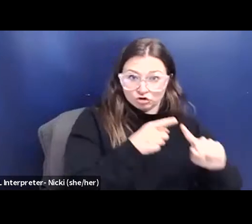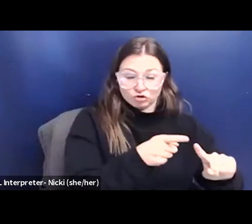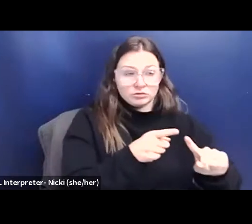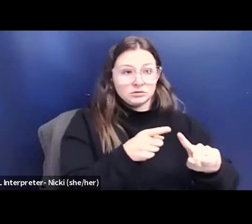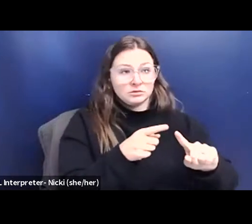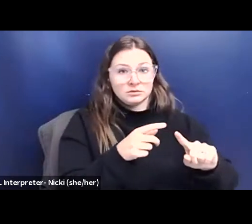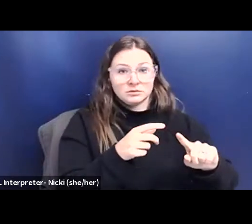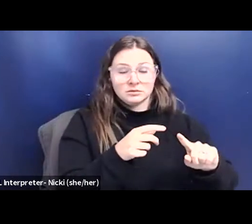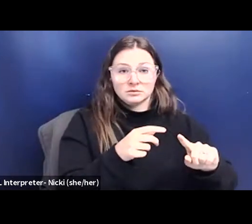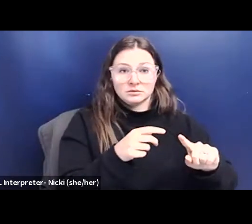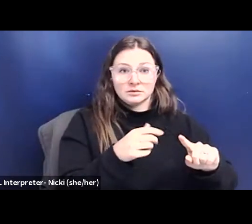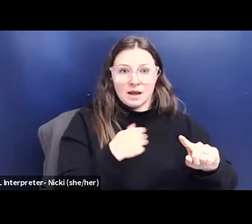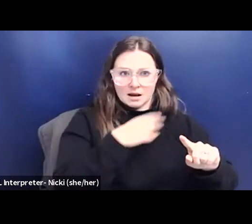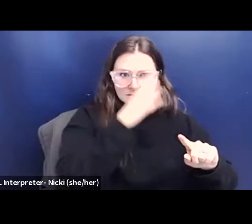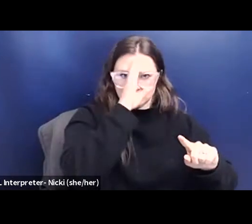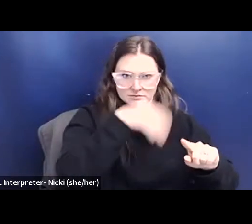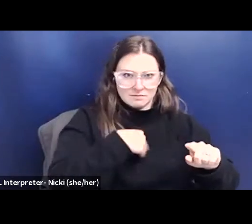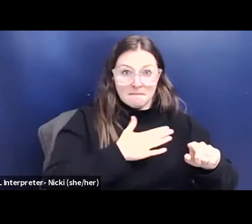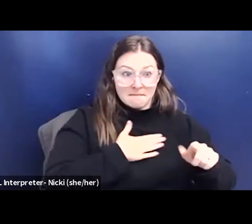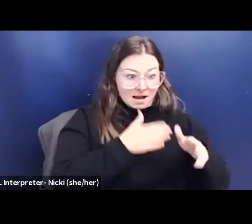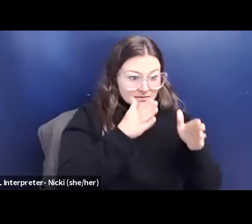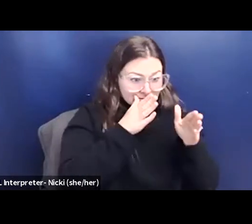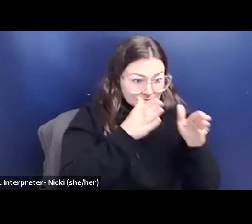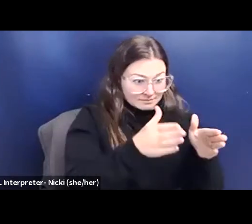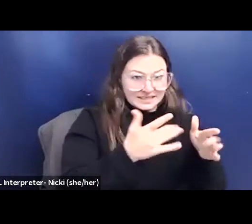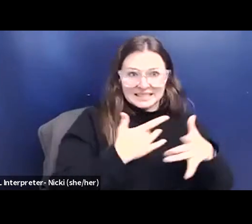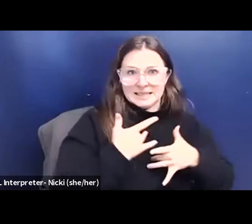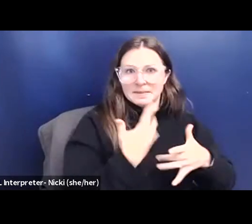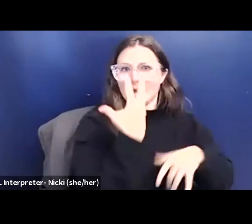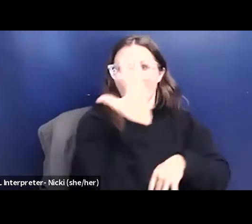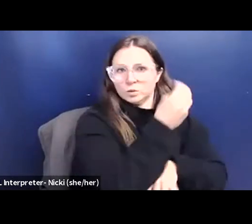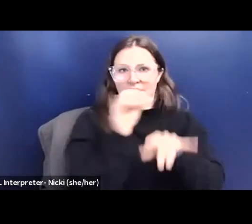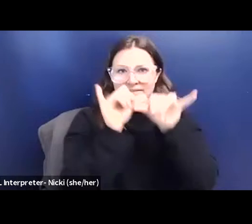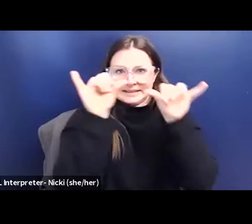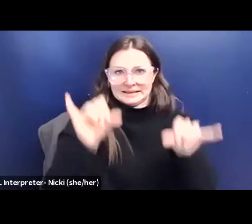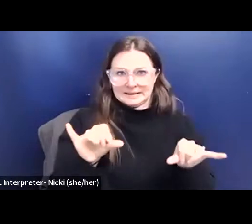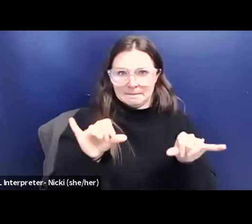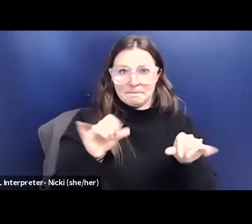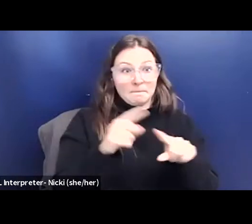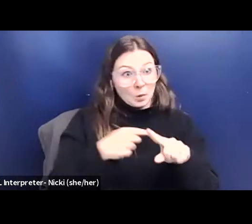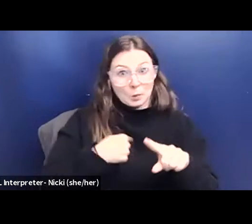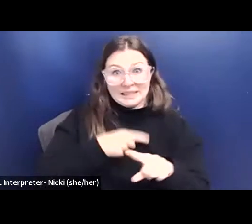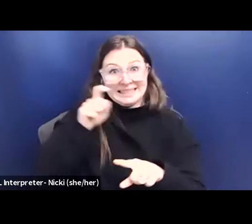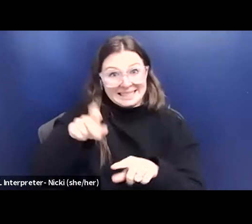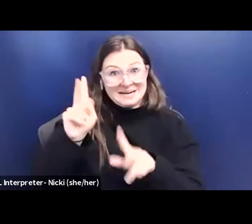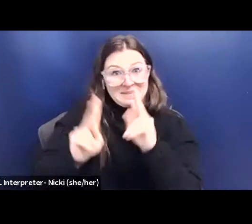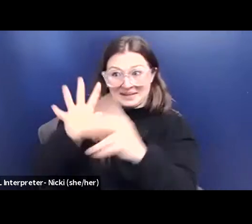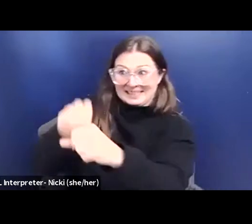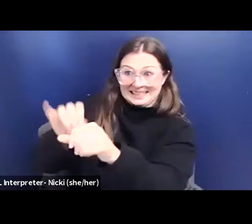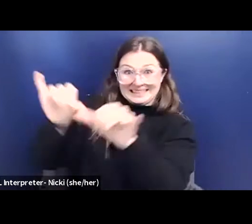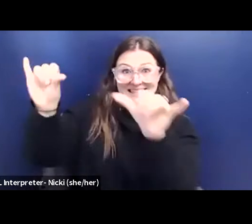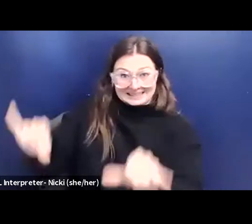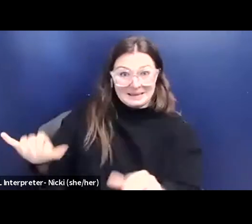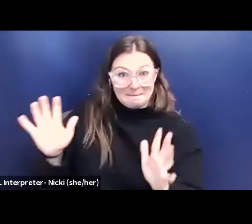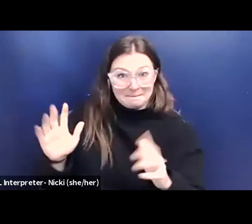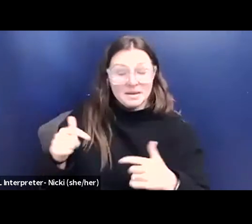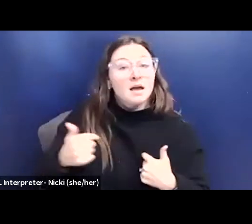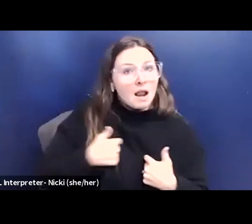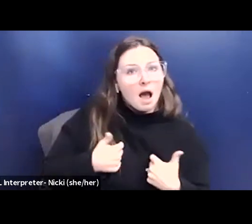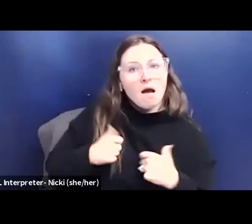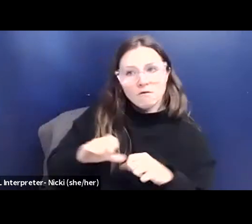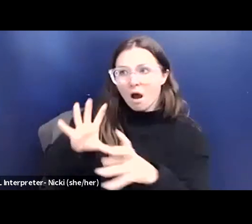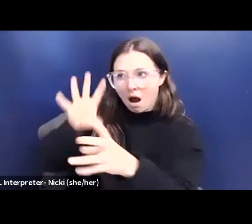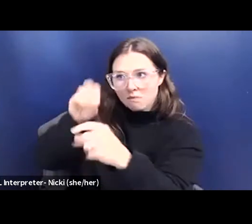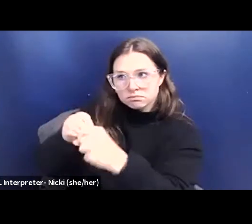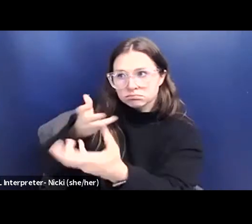I know my lane is generally outside, right? But we actually need folks inside. When I've had to engage in systems, right? The folks